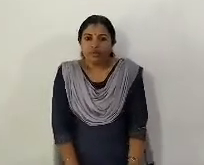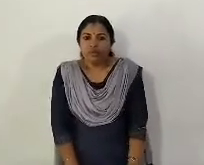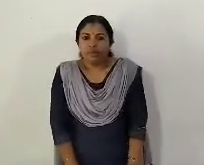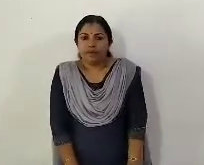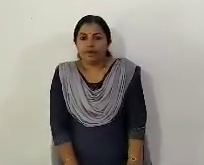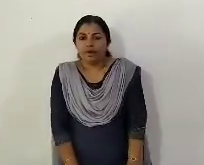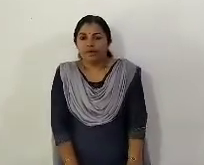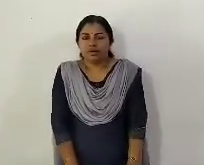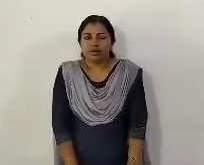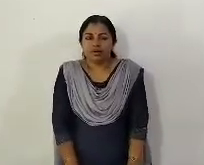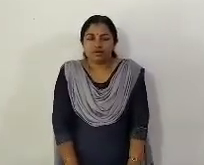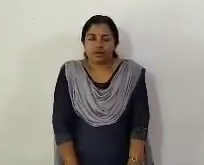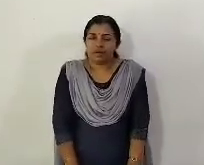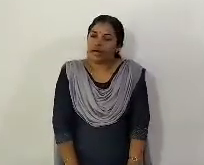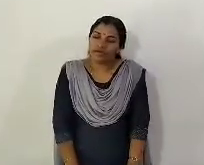the